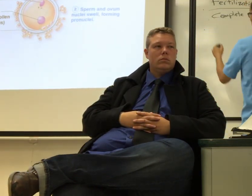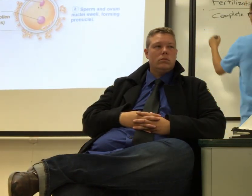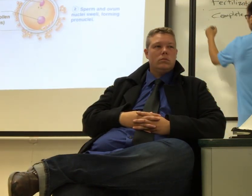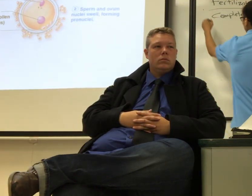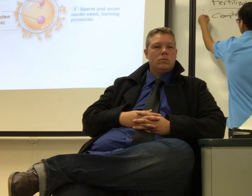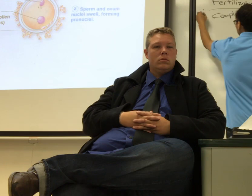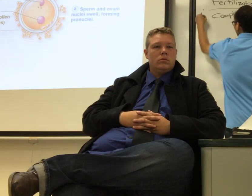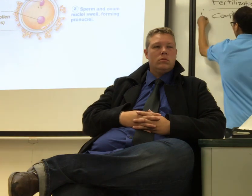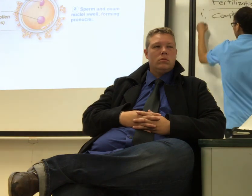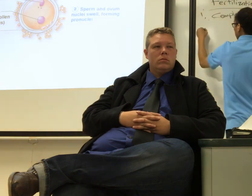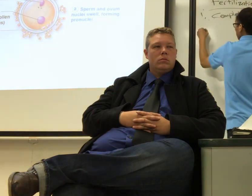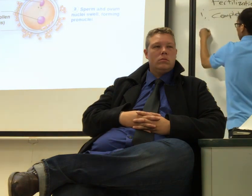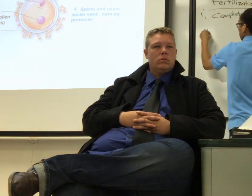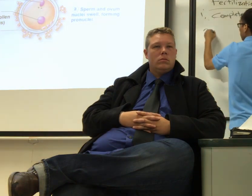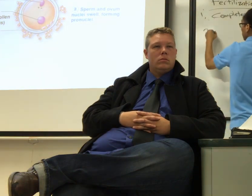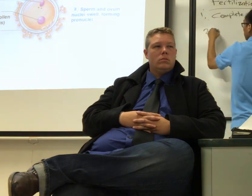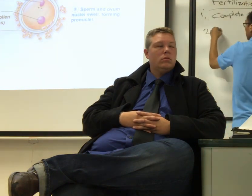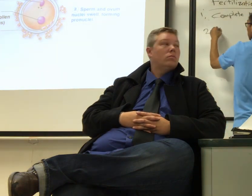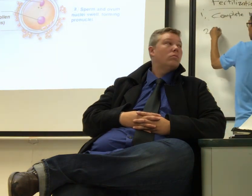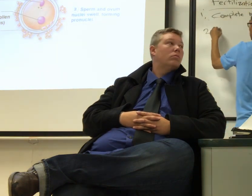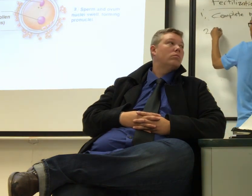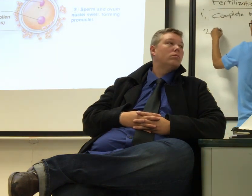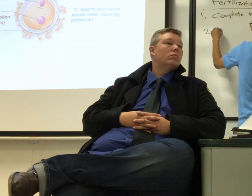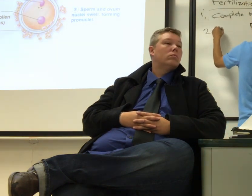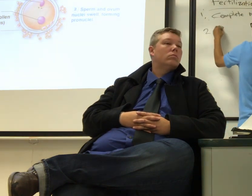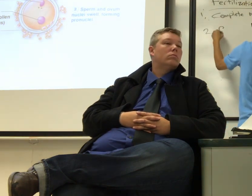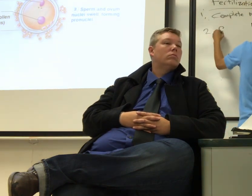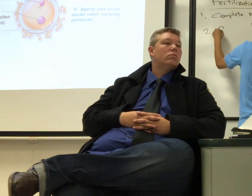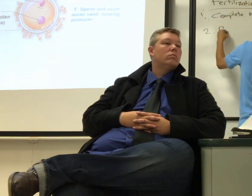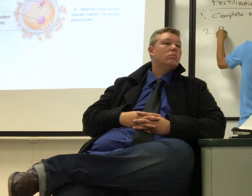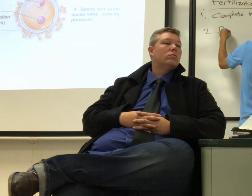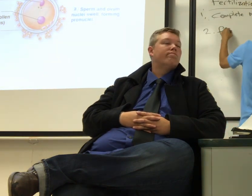So I guess this is one, this is two,